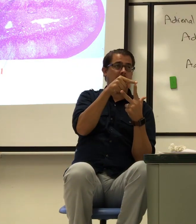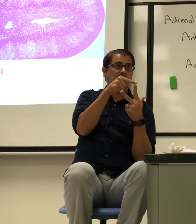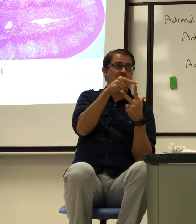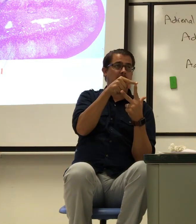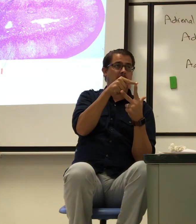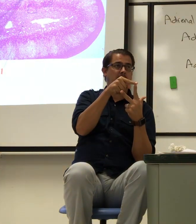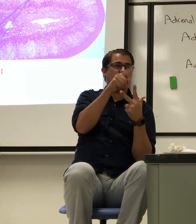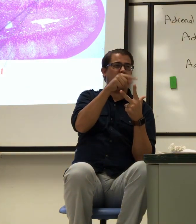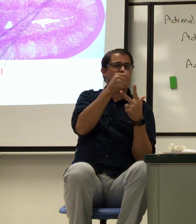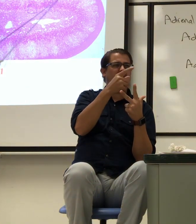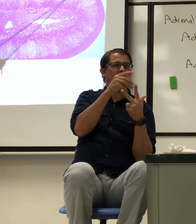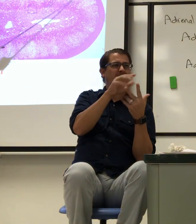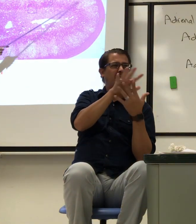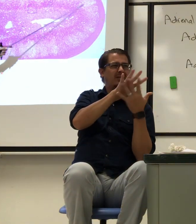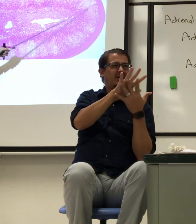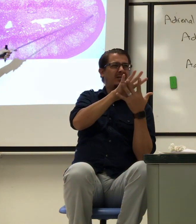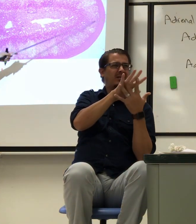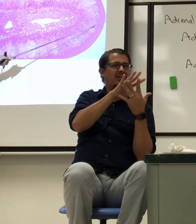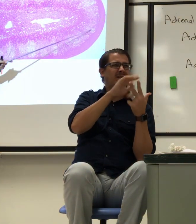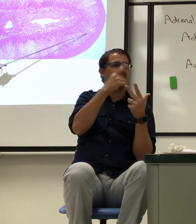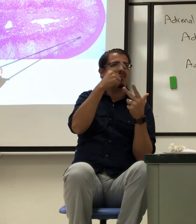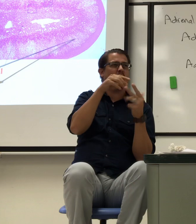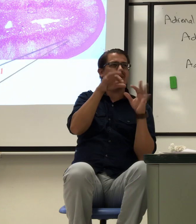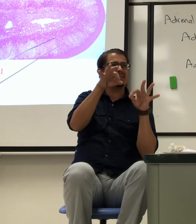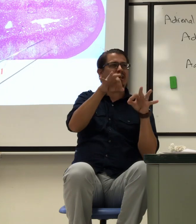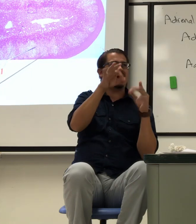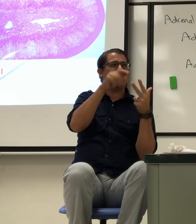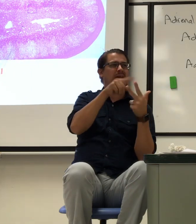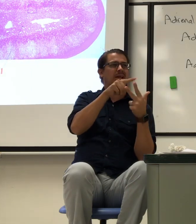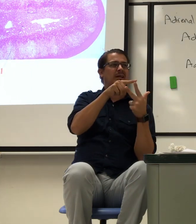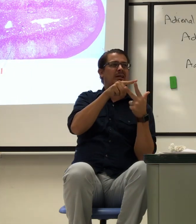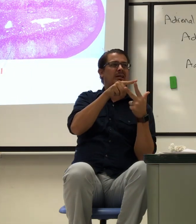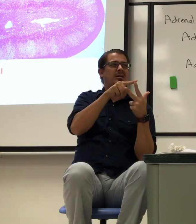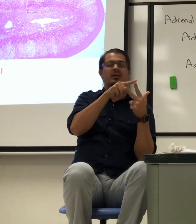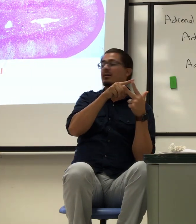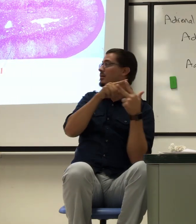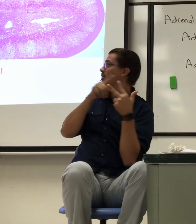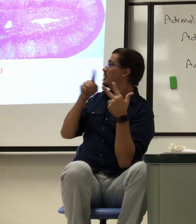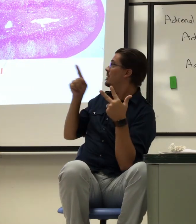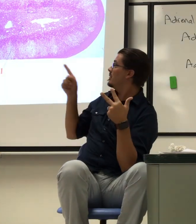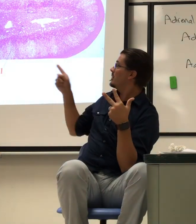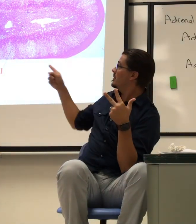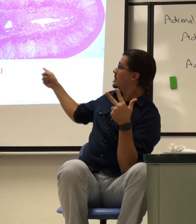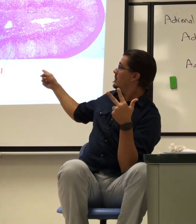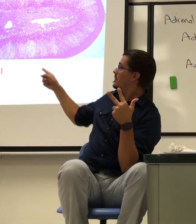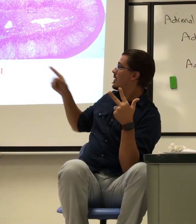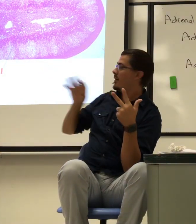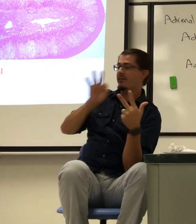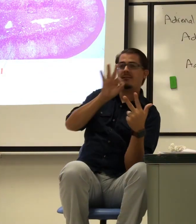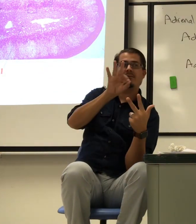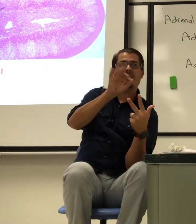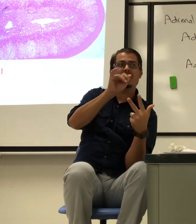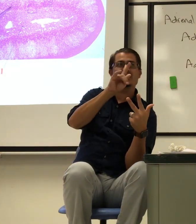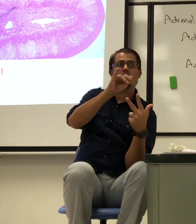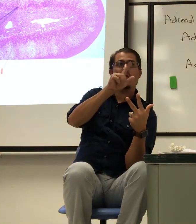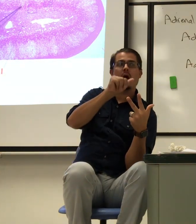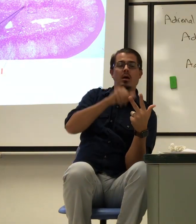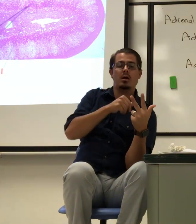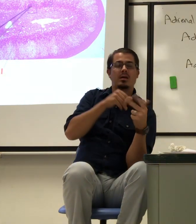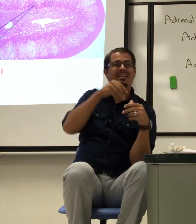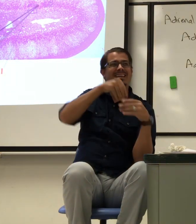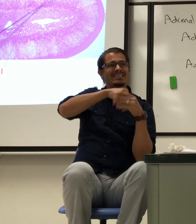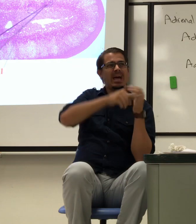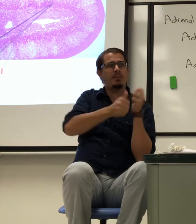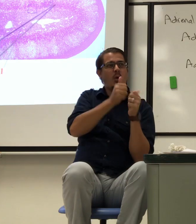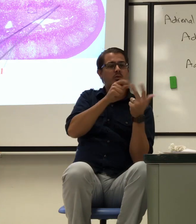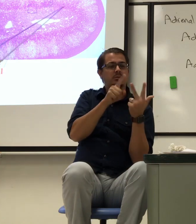this kind of faded out zone in terms of the staining. That's zona fasciculata. And the innermost zone,